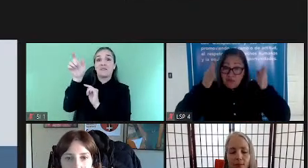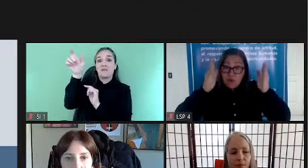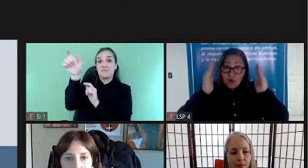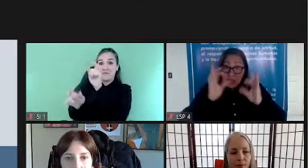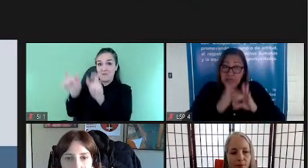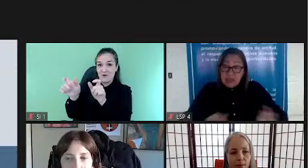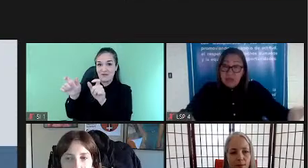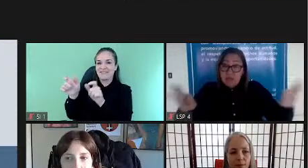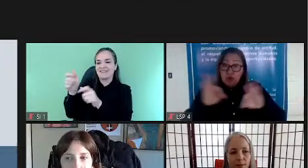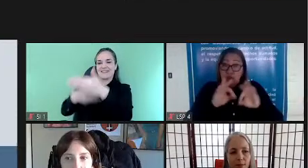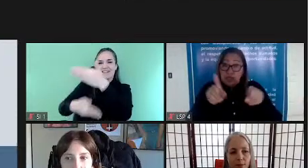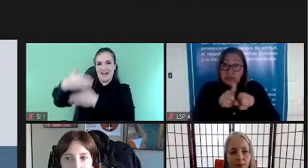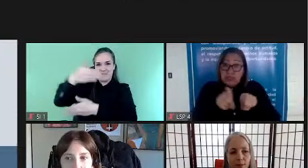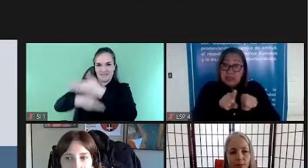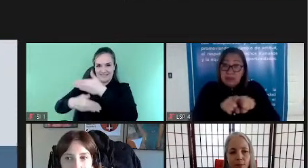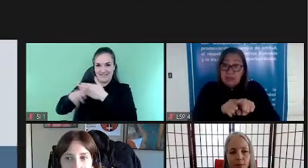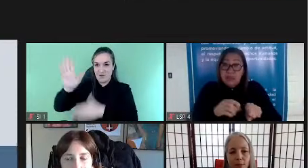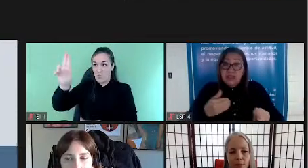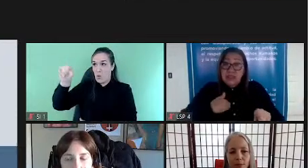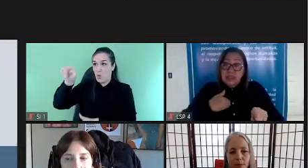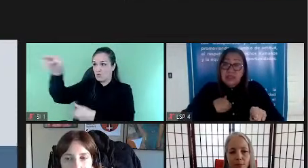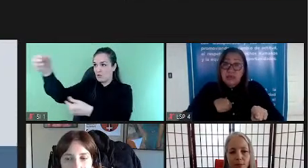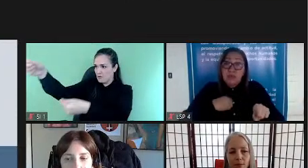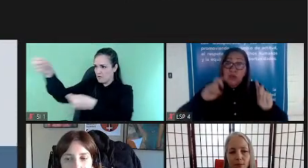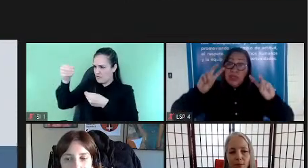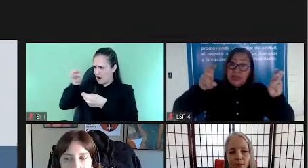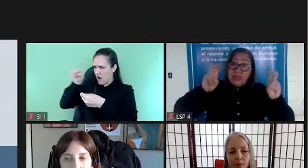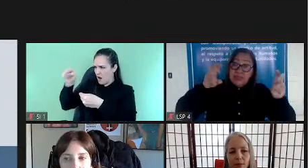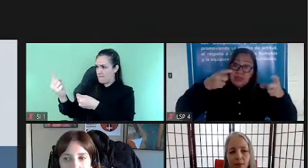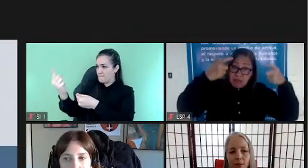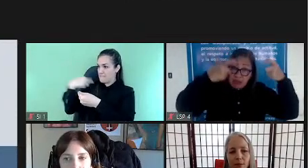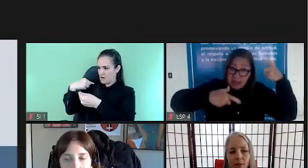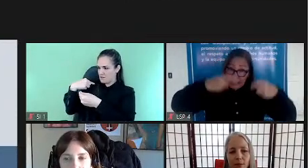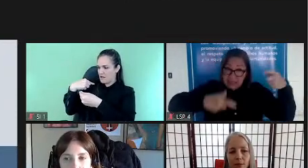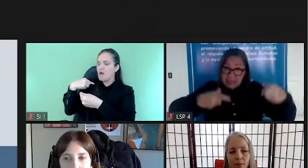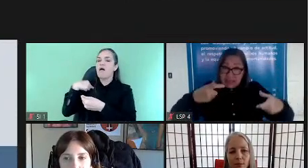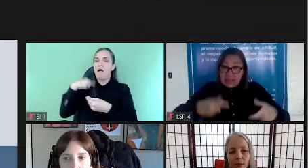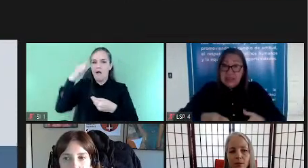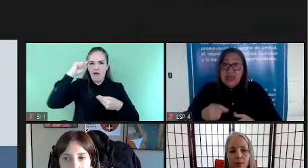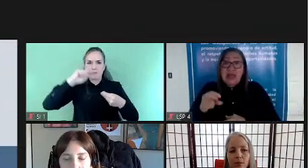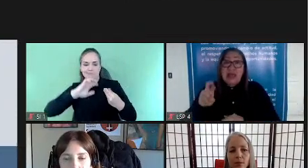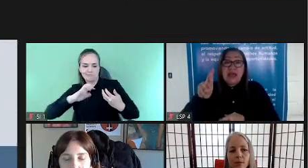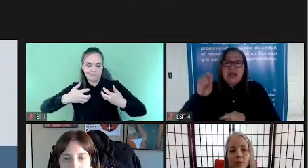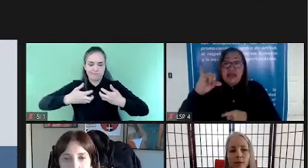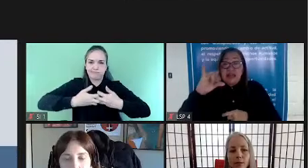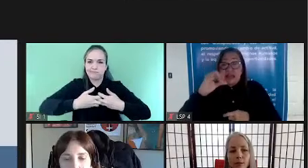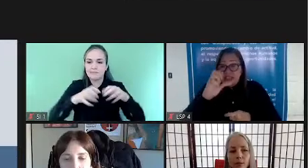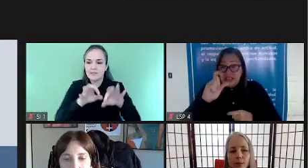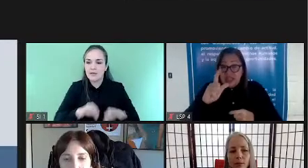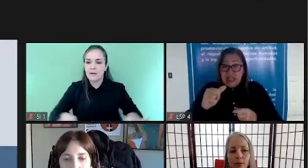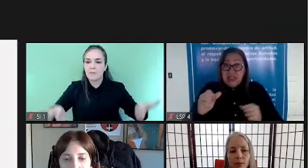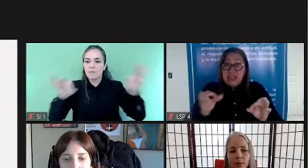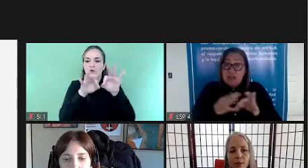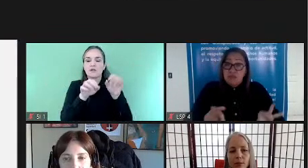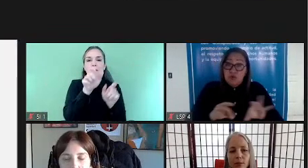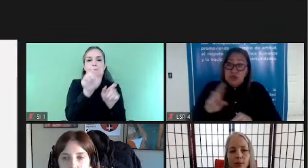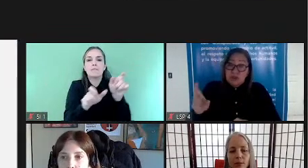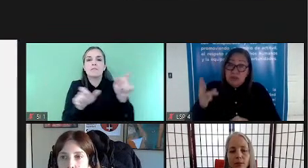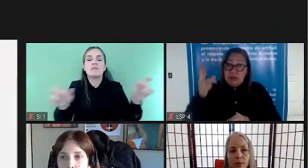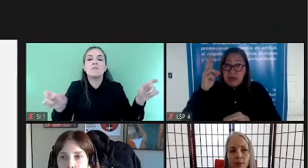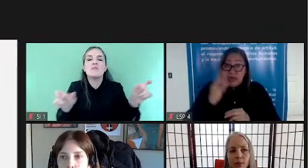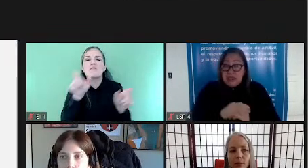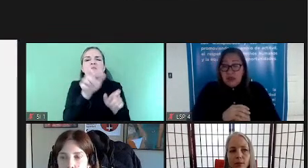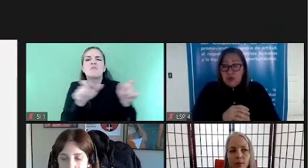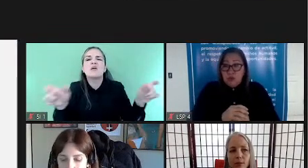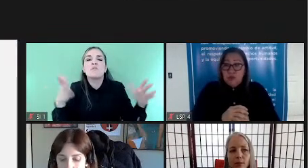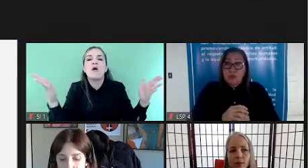this has an important approach where we also work on ethnic racial identity as something